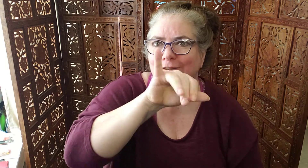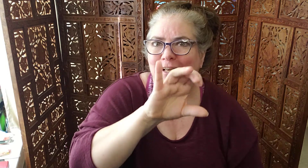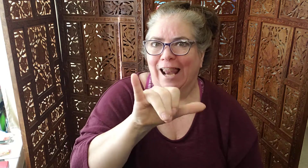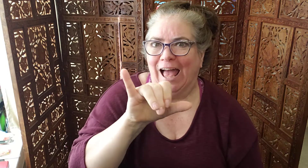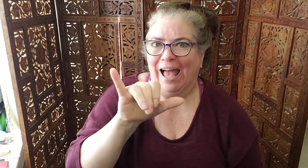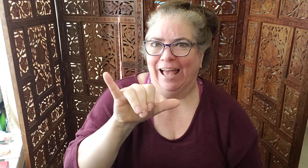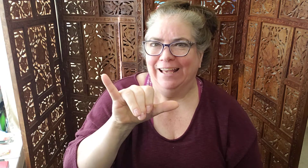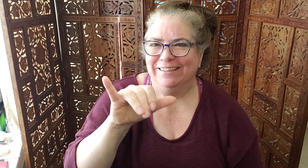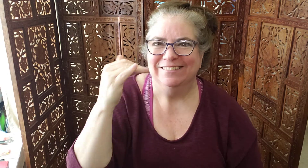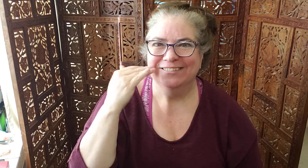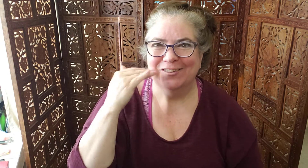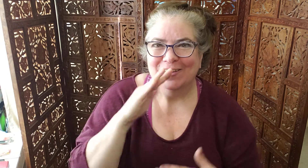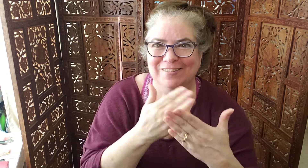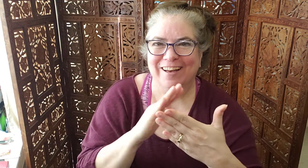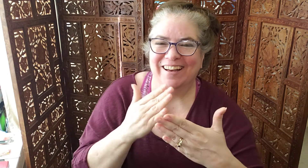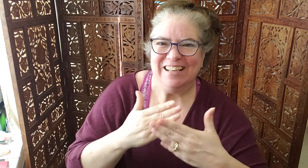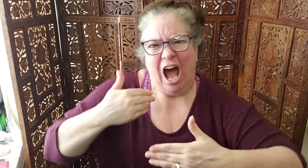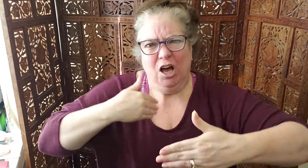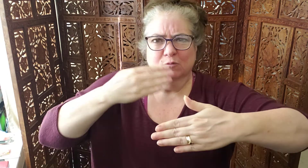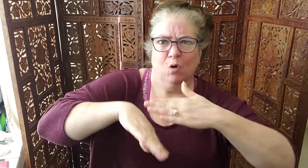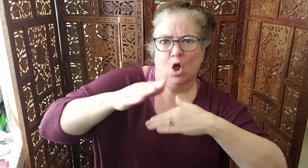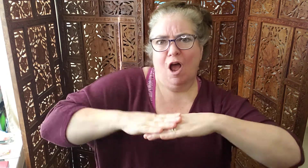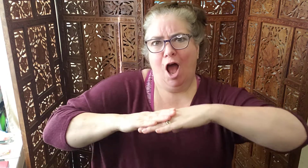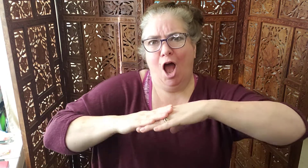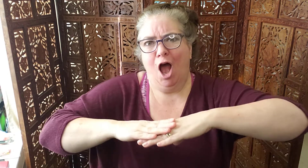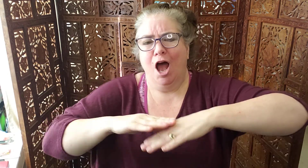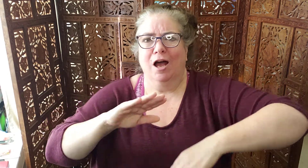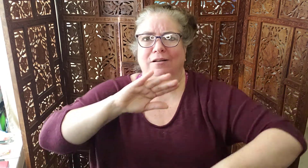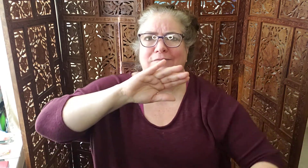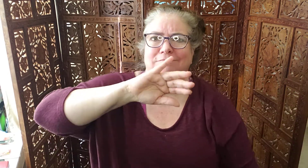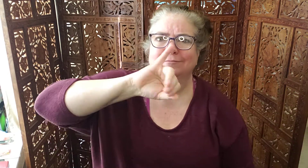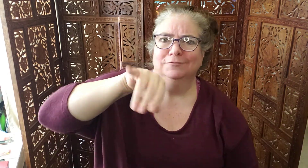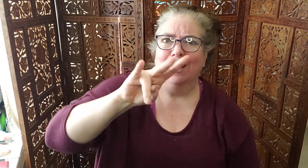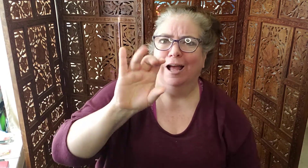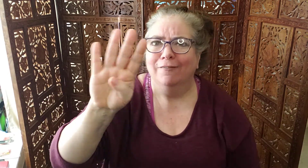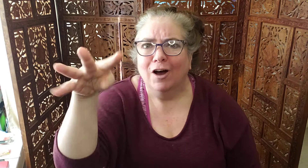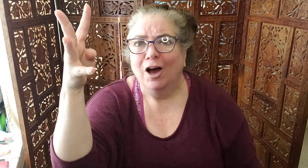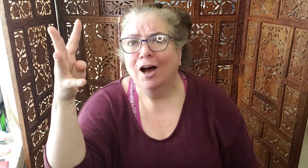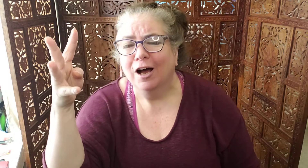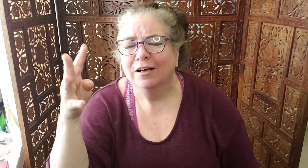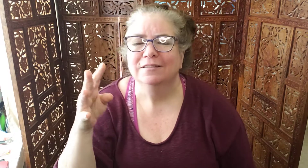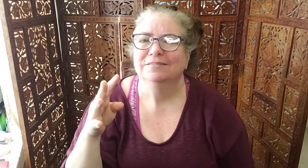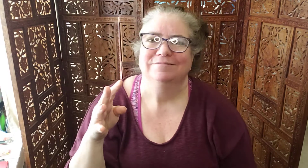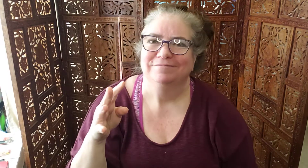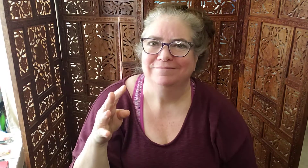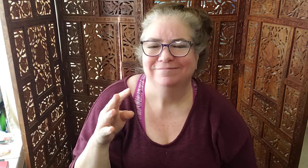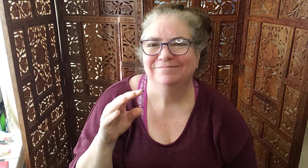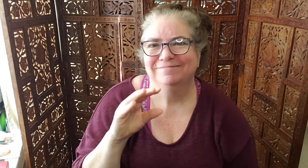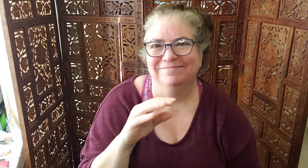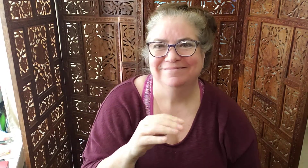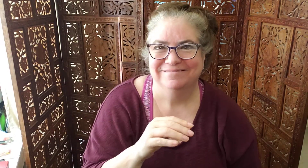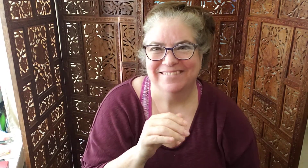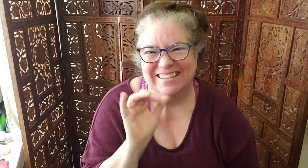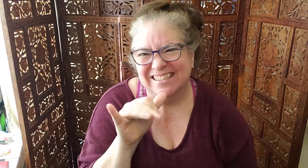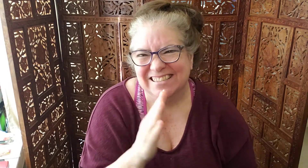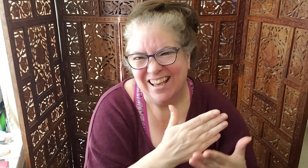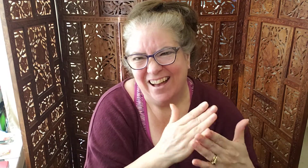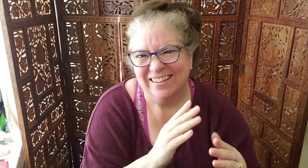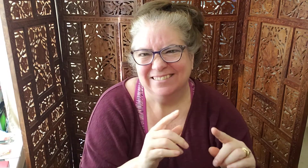on the 4th of July. No. Cohan never attended school, but he toured the country in